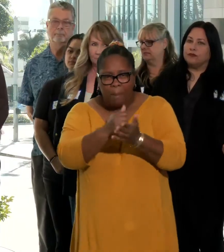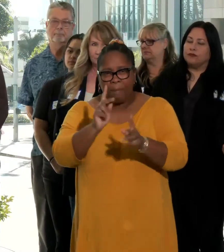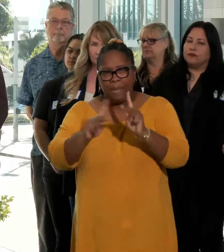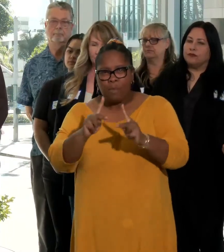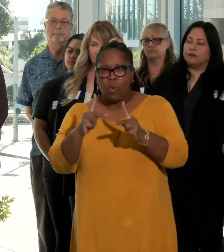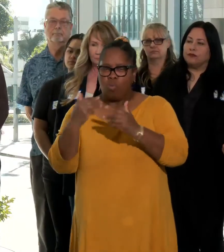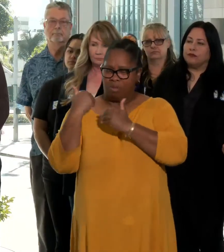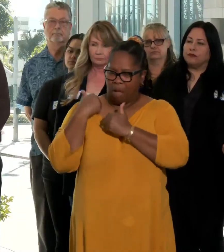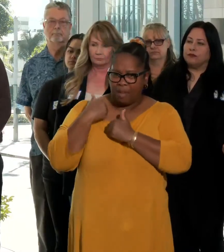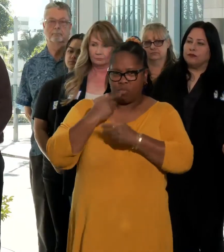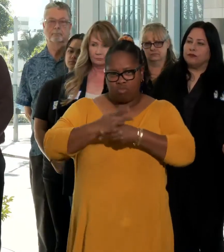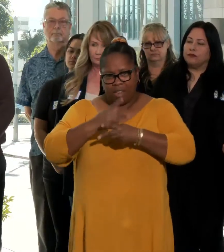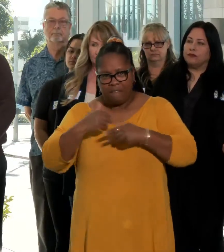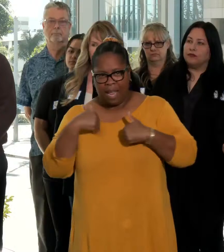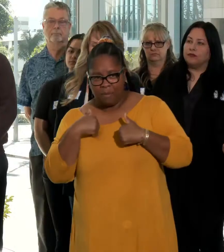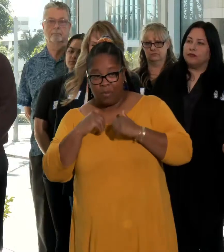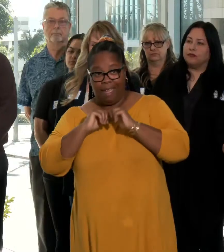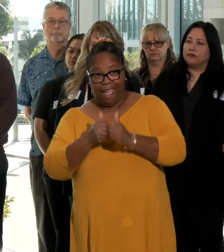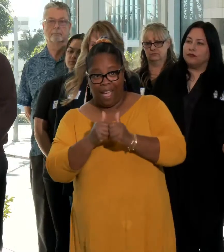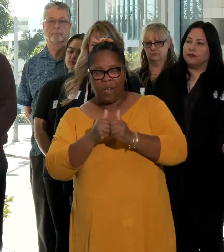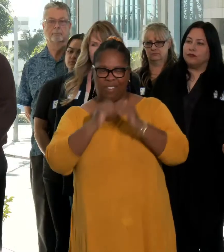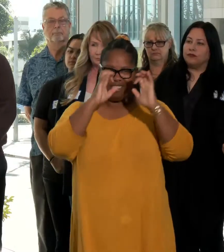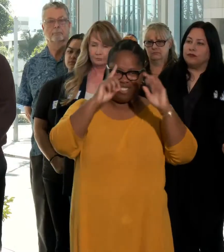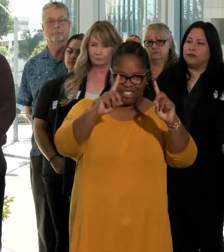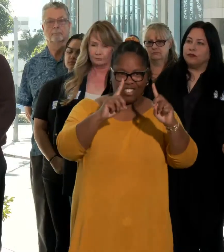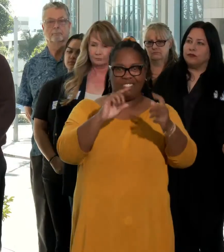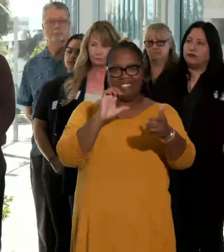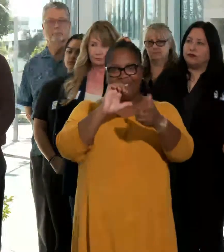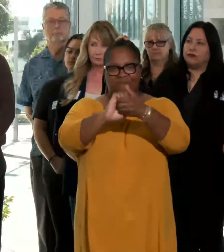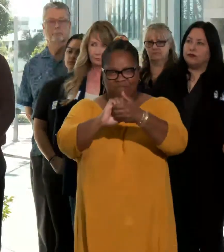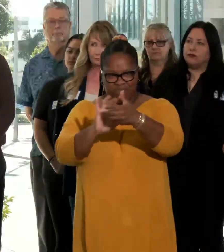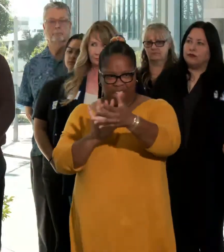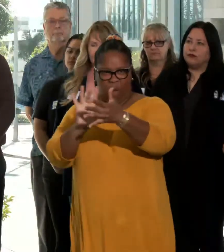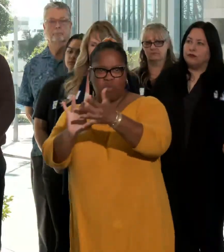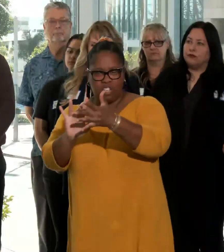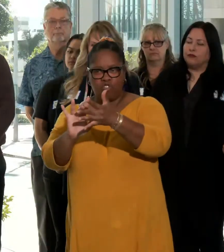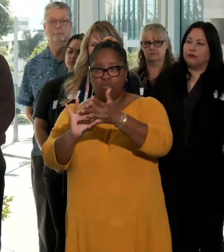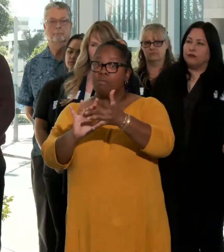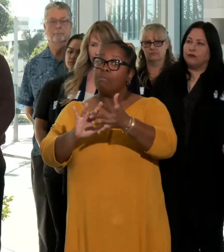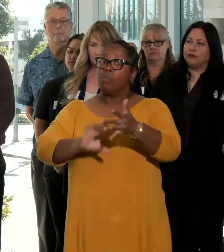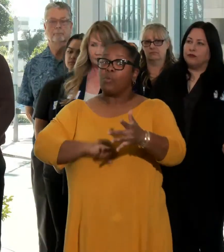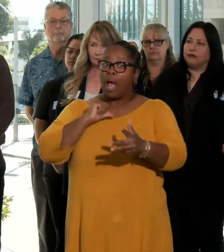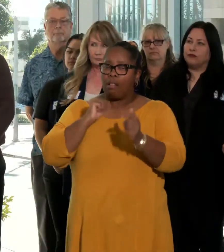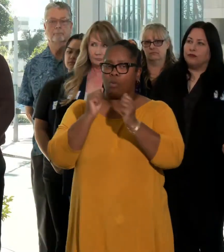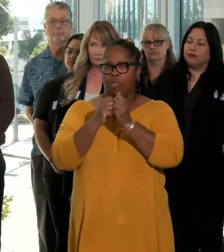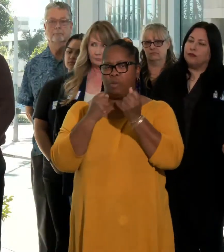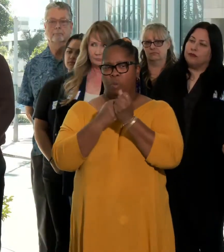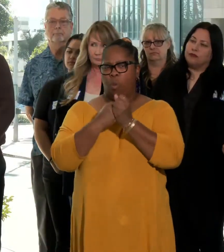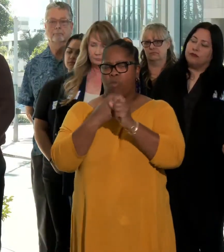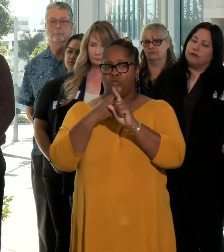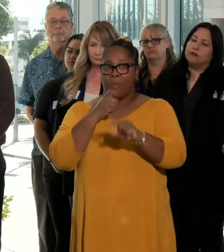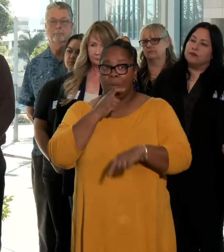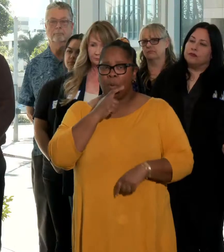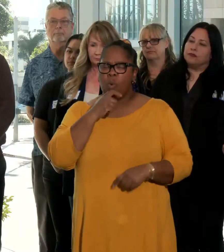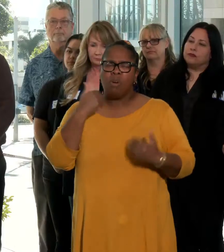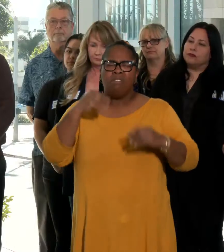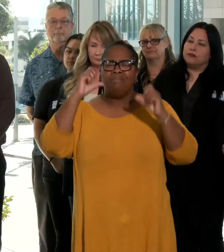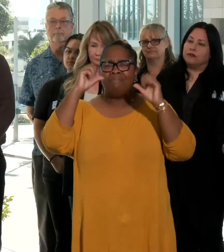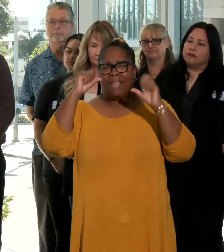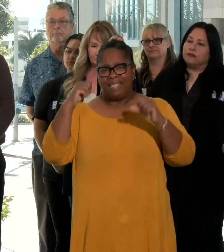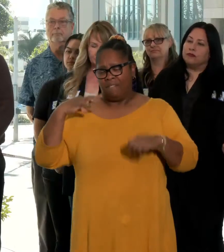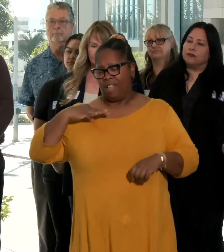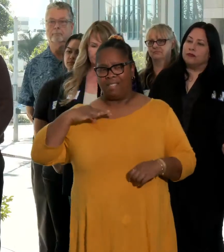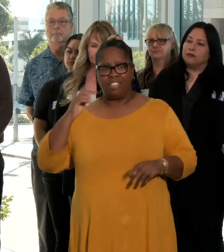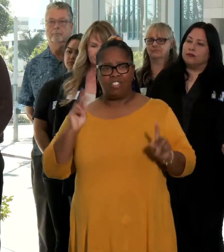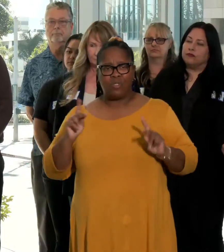education, outreach, and collaboration. We do this proudly with the support of a huge amount of amazing volunteers that we have at